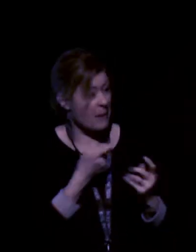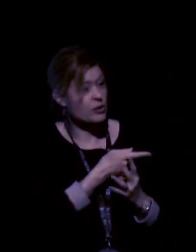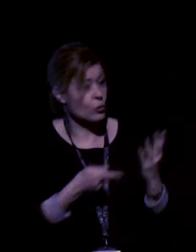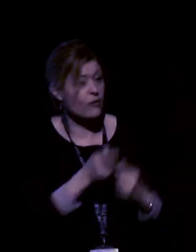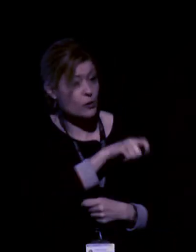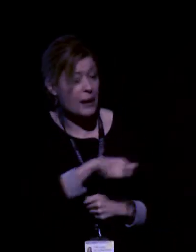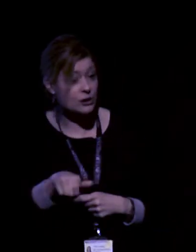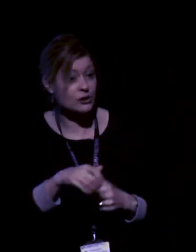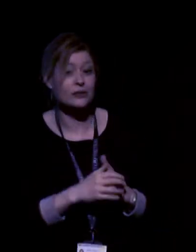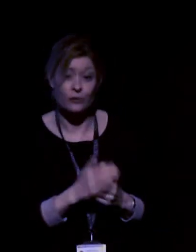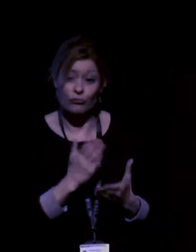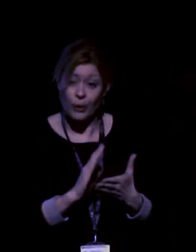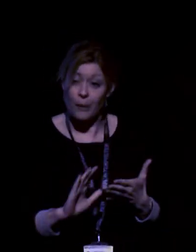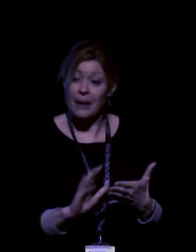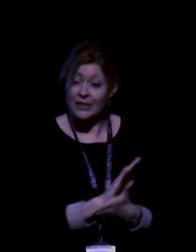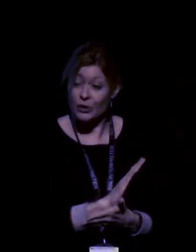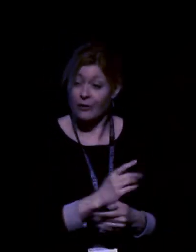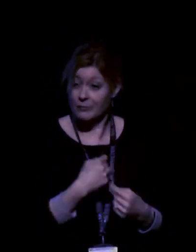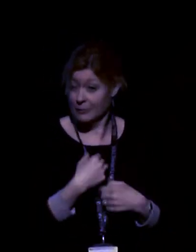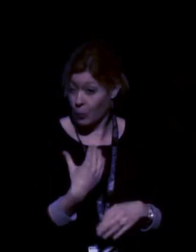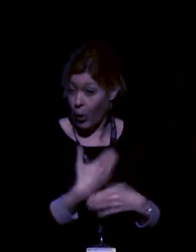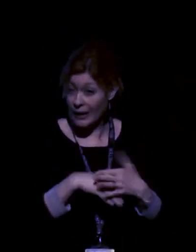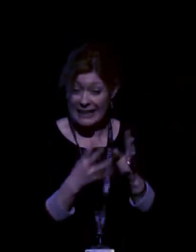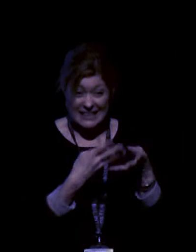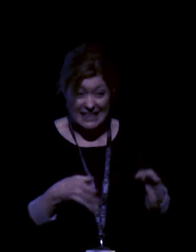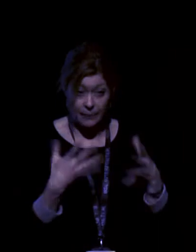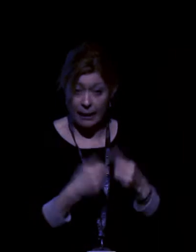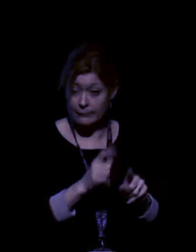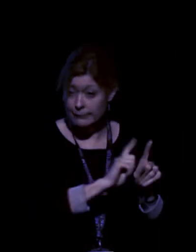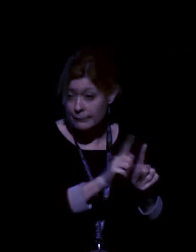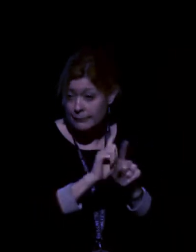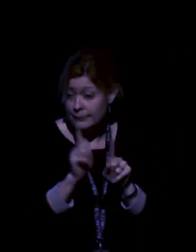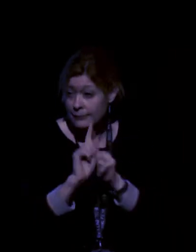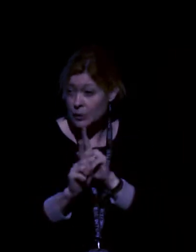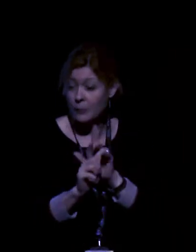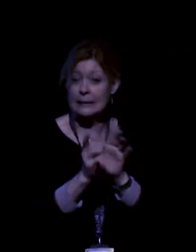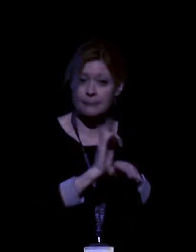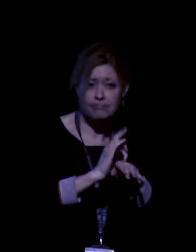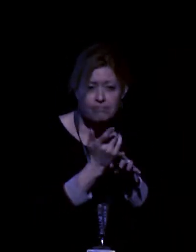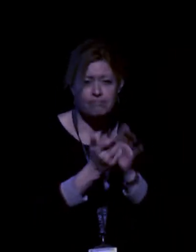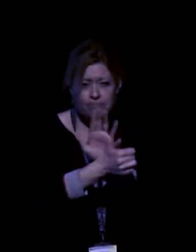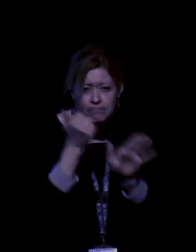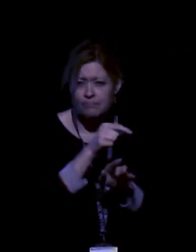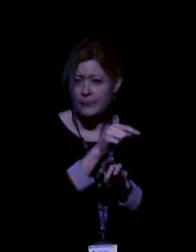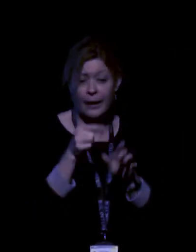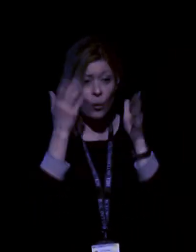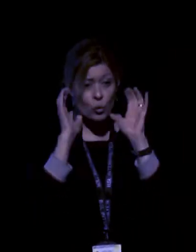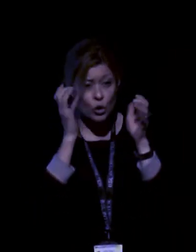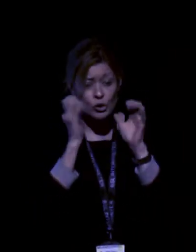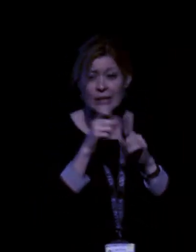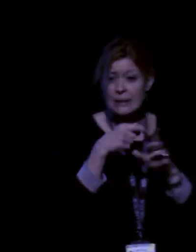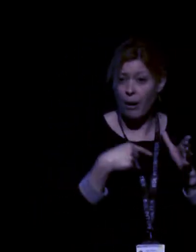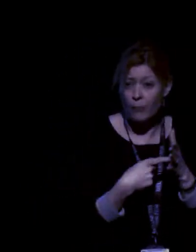great pleasure to be to work in a multidisciplinary team with an audiology department that is so dynamic to